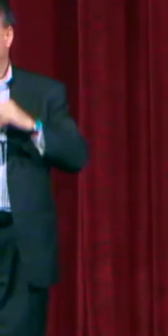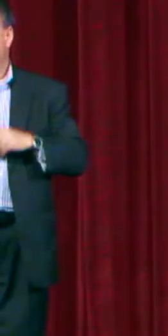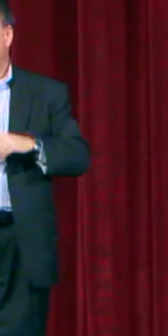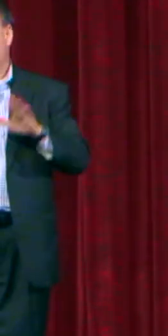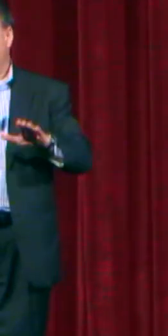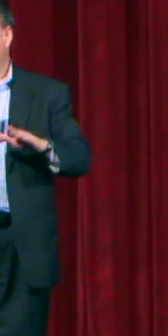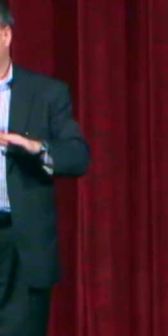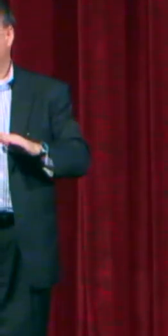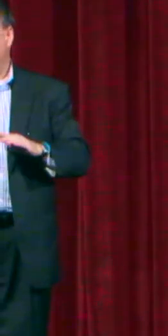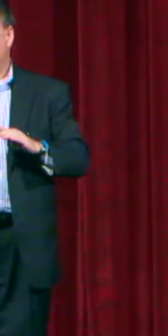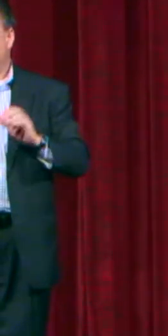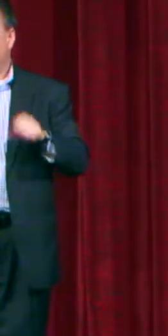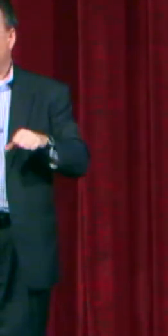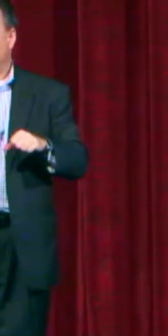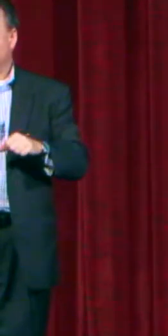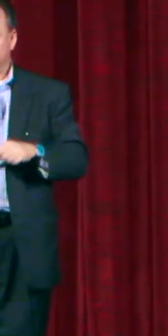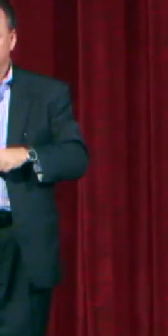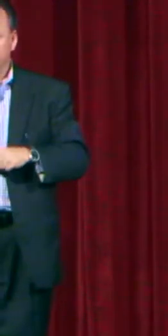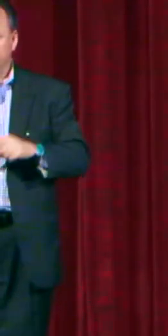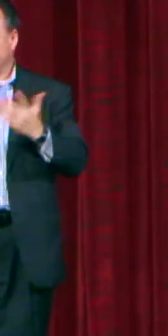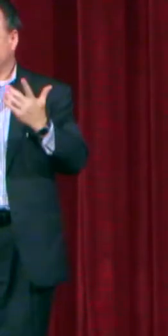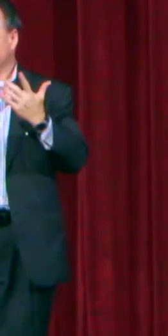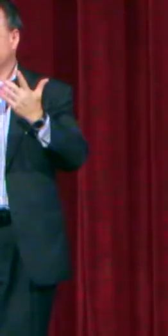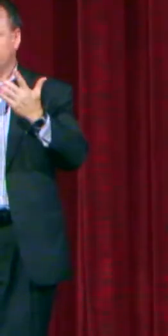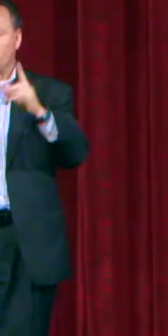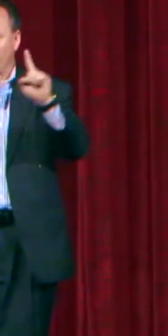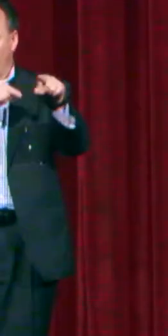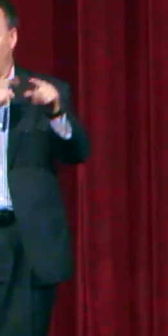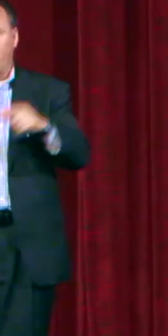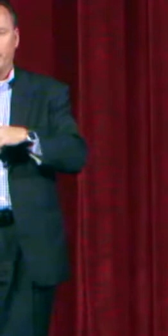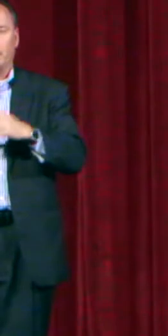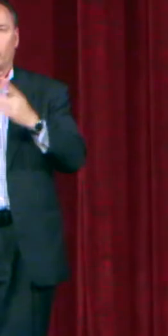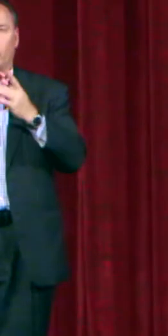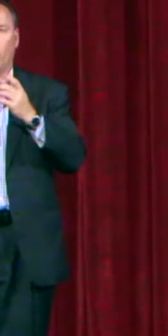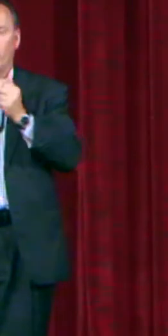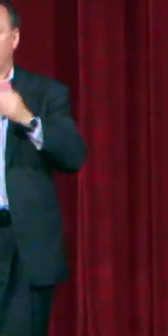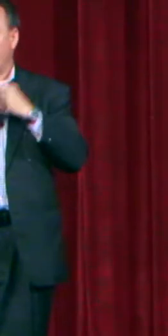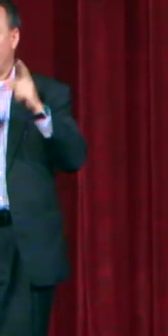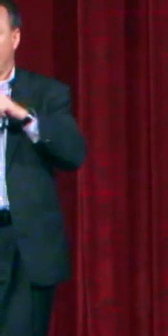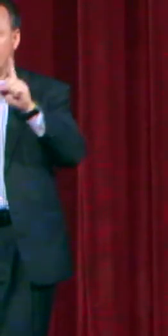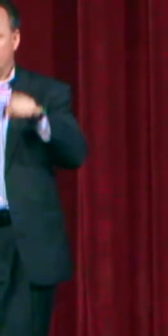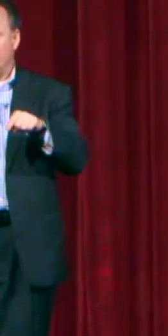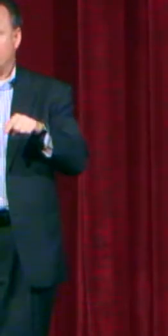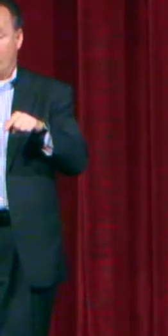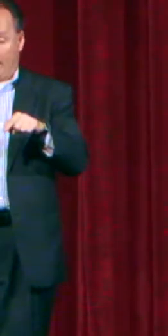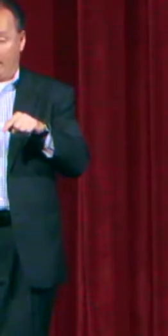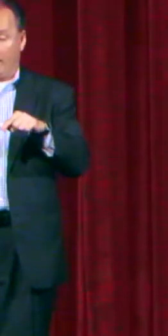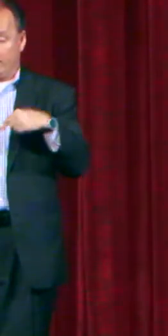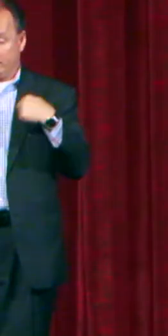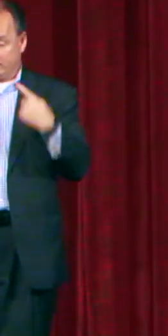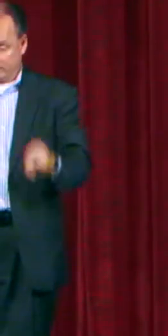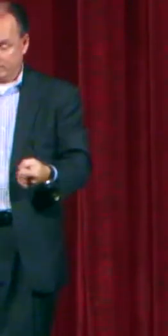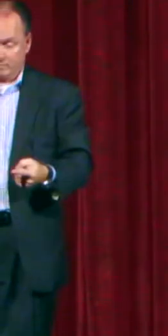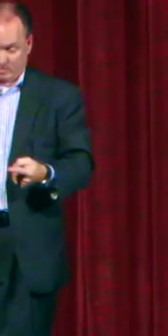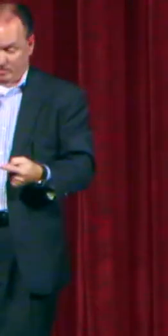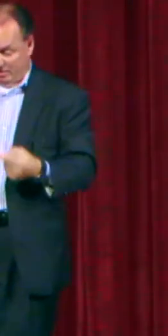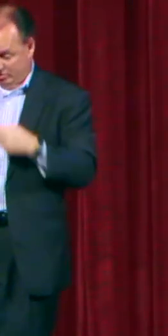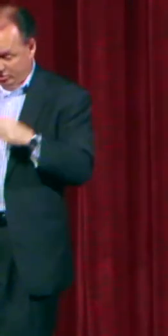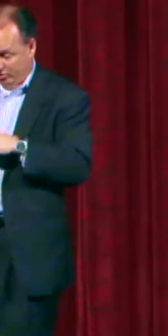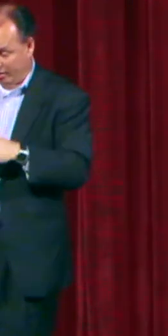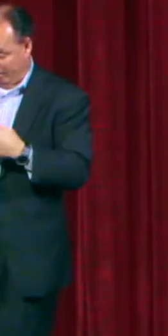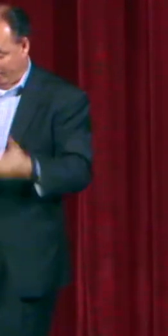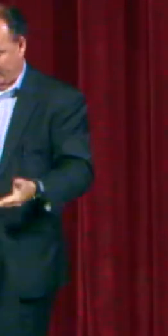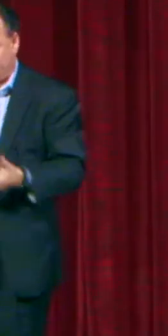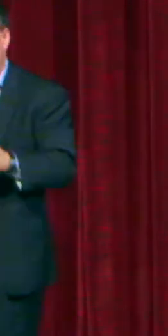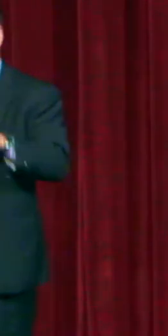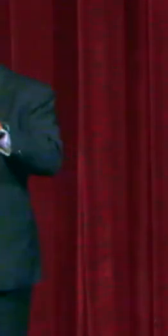they have available to them to report it. I think with the type of response that I've gotten, just in this year that I've been